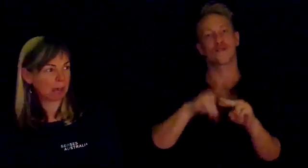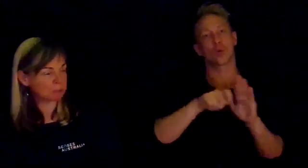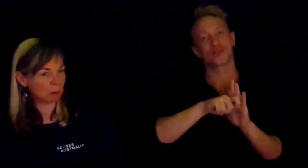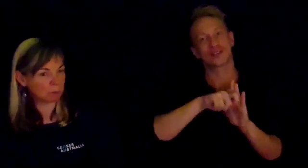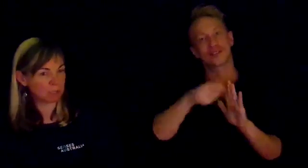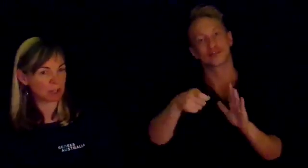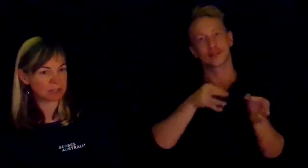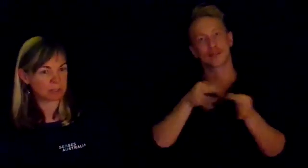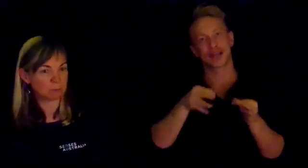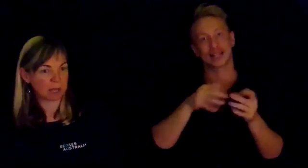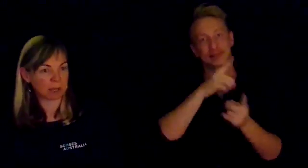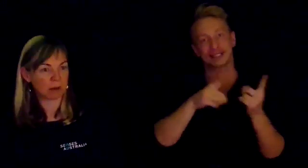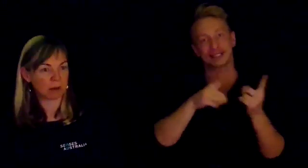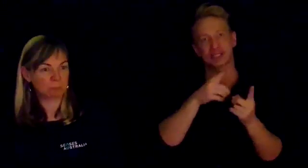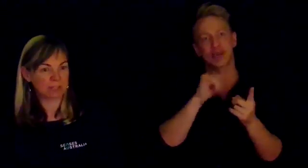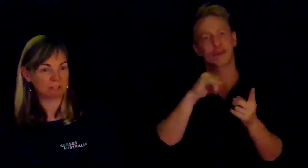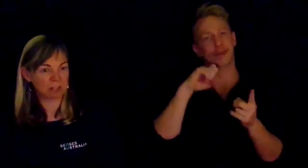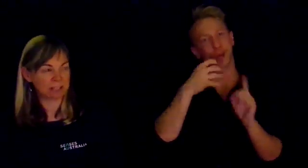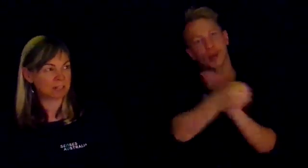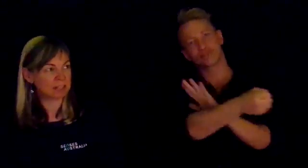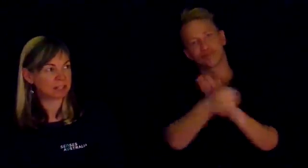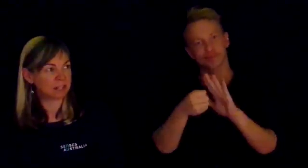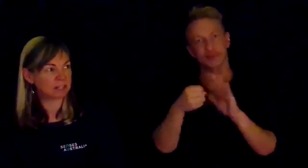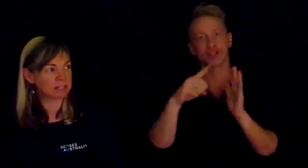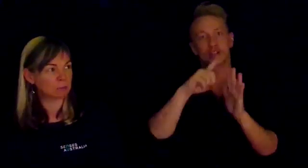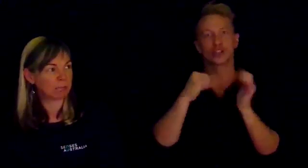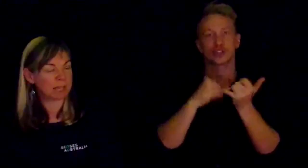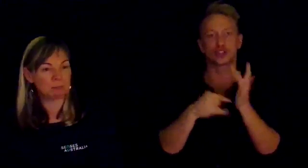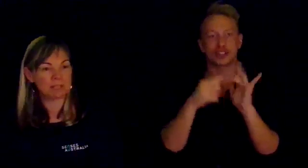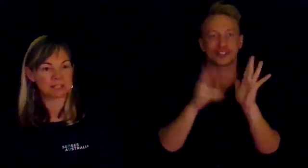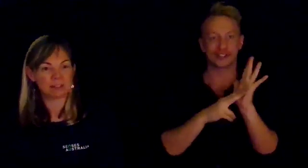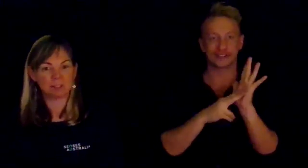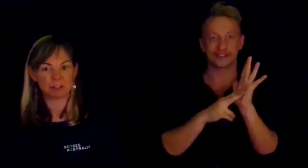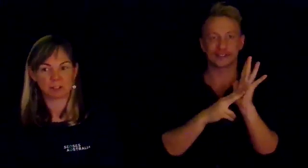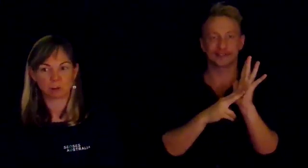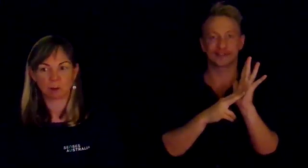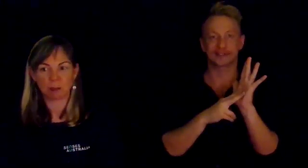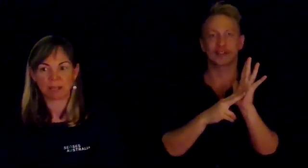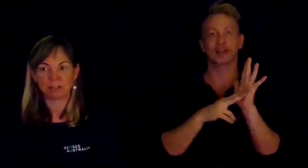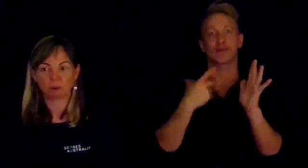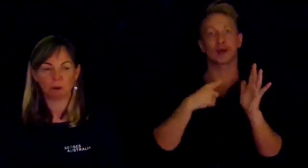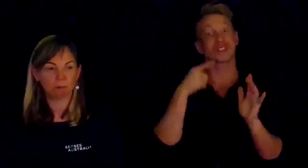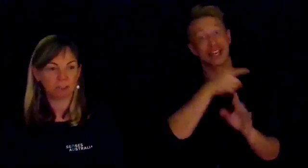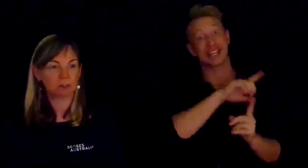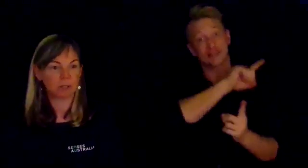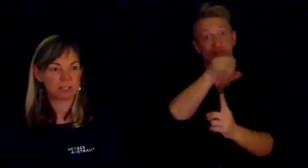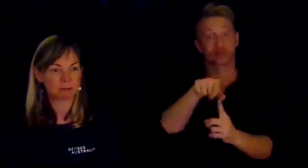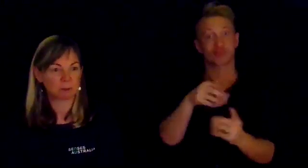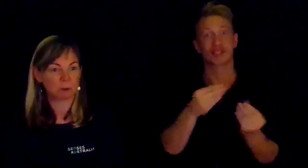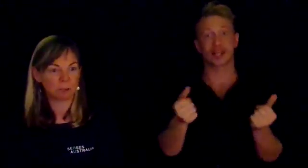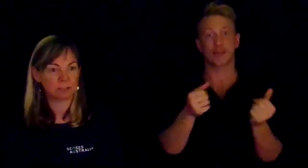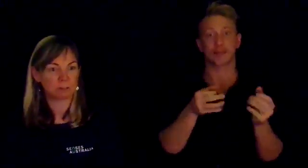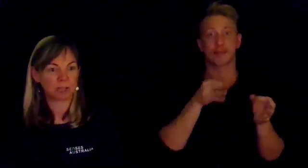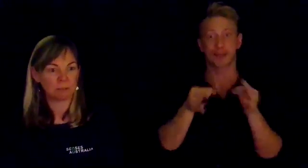I perhaps might bring Justin back. I believe Justin has attended some planning meetings, even just to talk about his role when